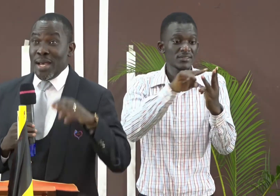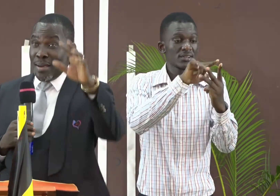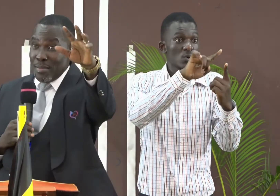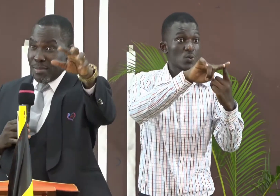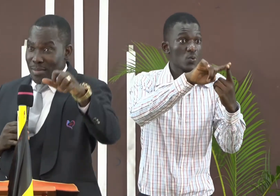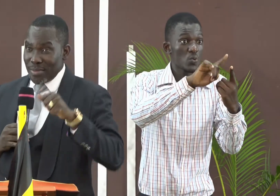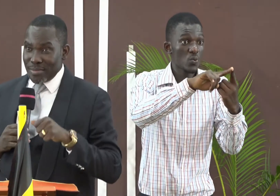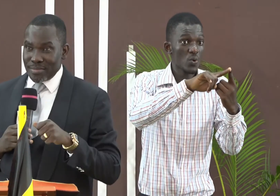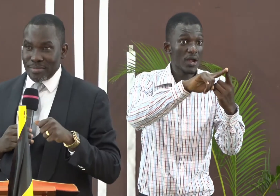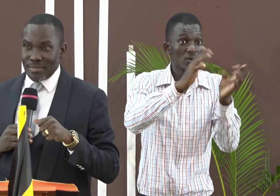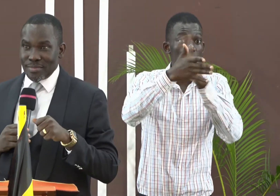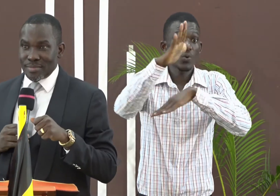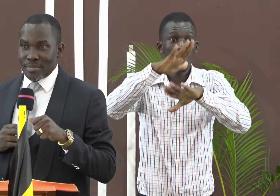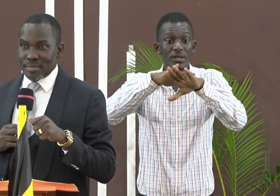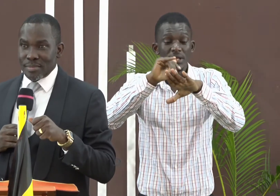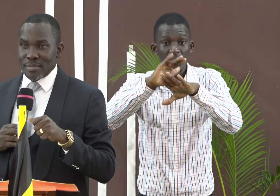soka.